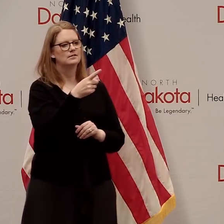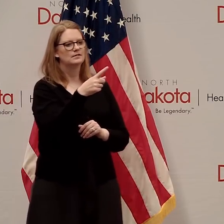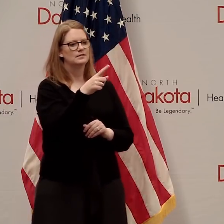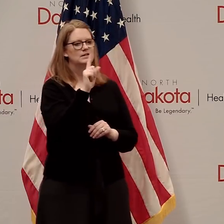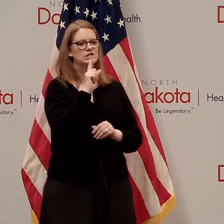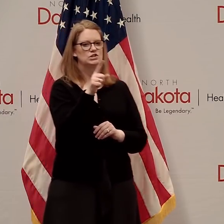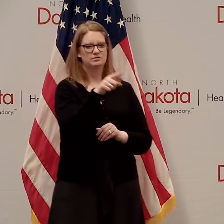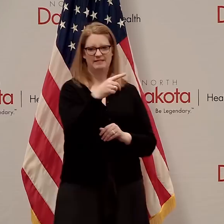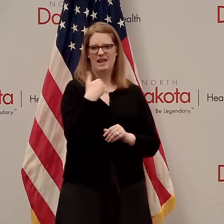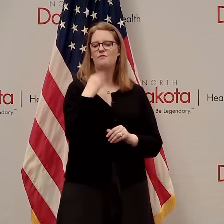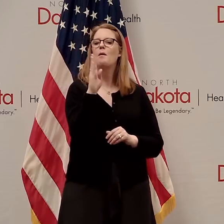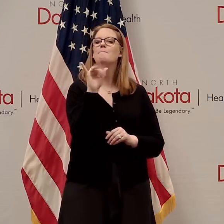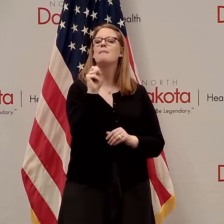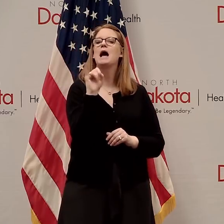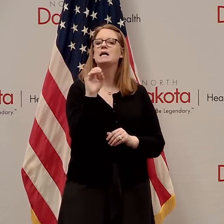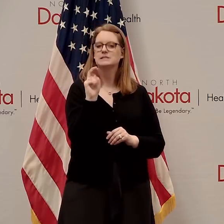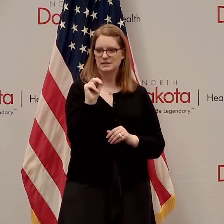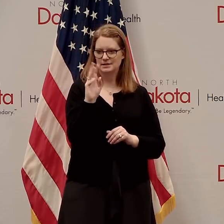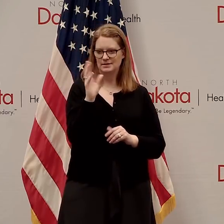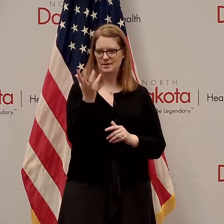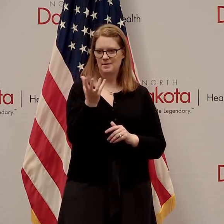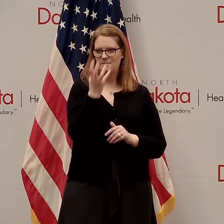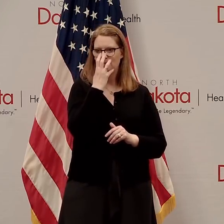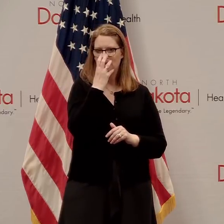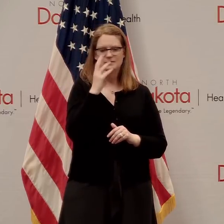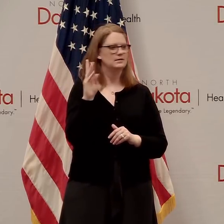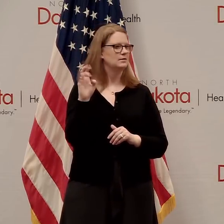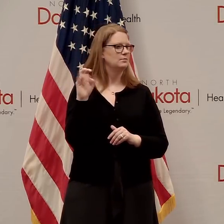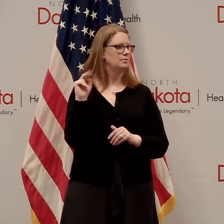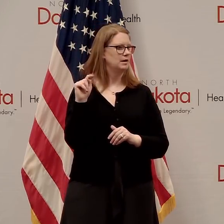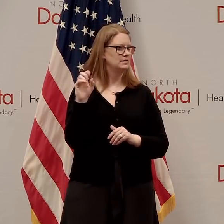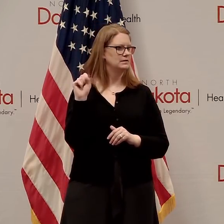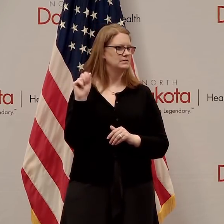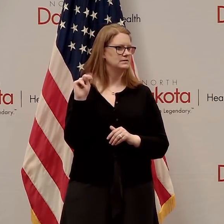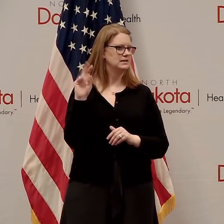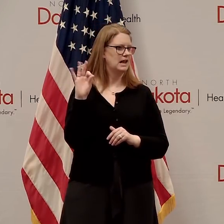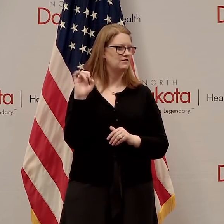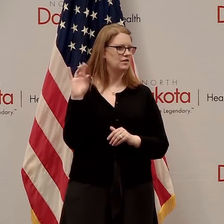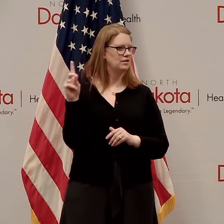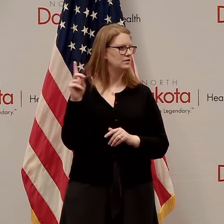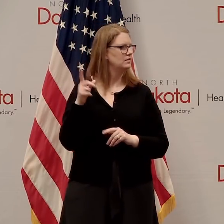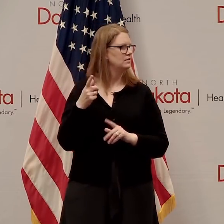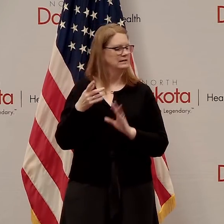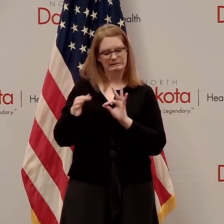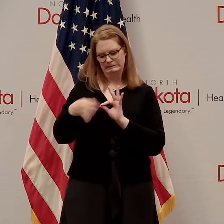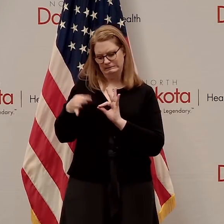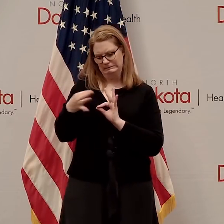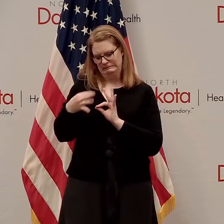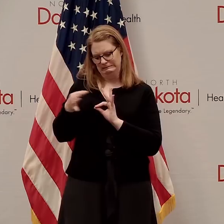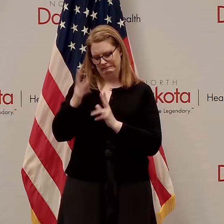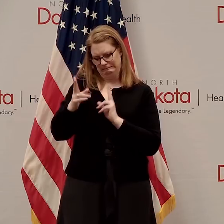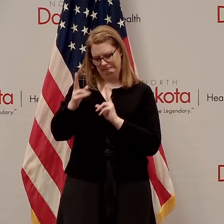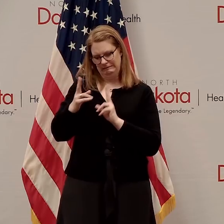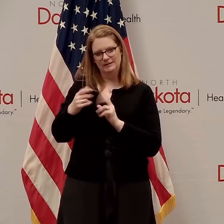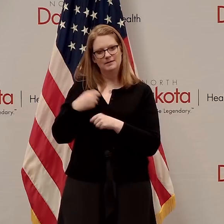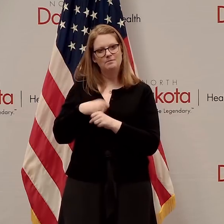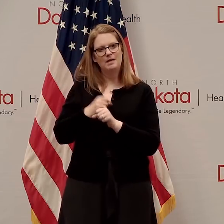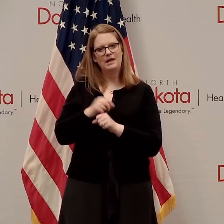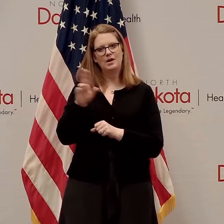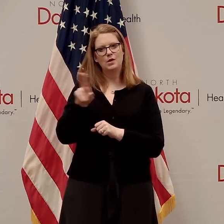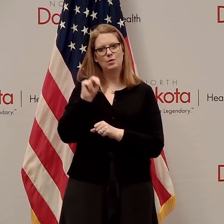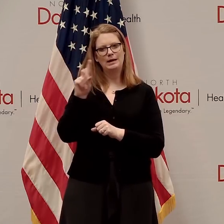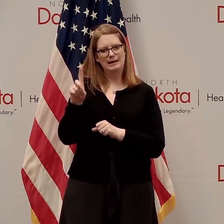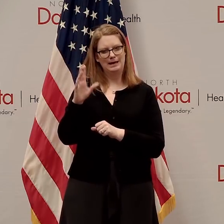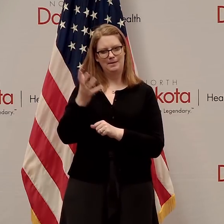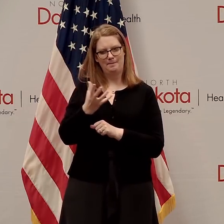sure you get one of these to have. And I know Brent Sanford is hard at work trying to find a seamstress to create a UND